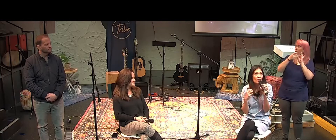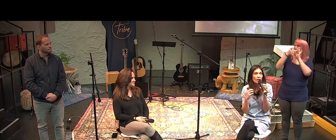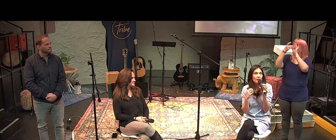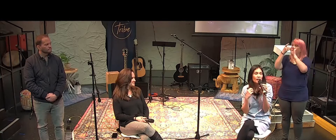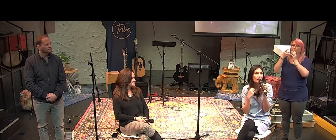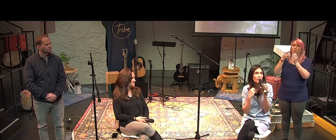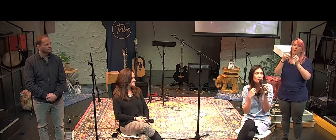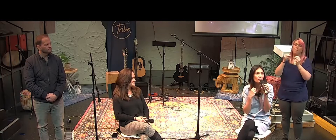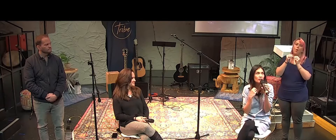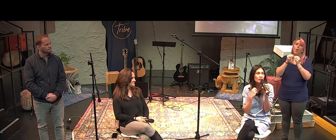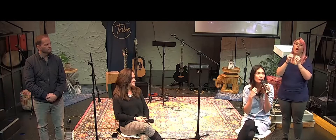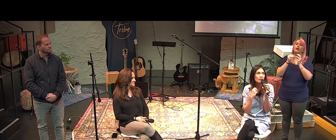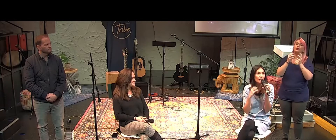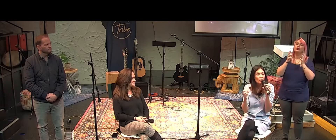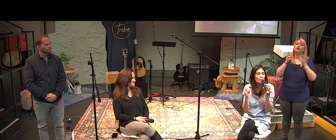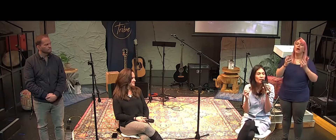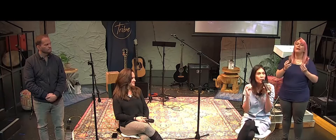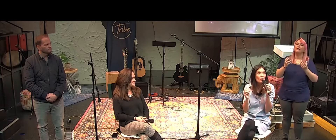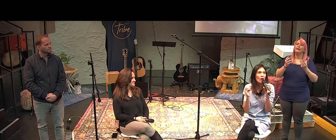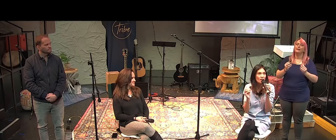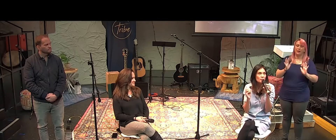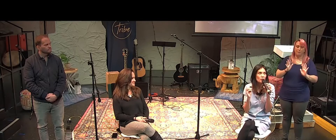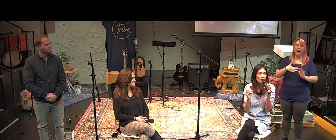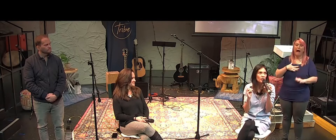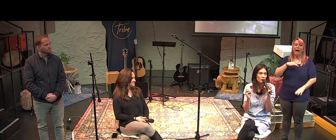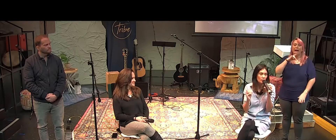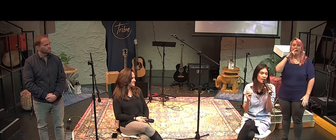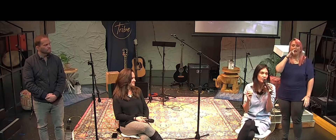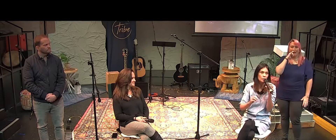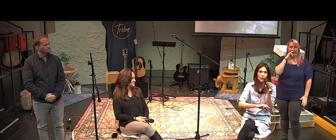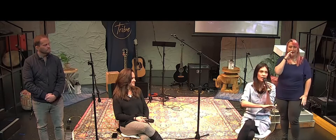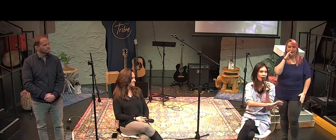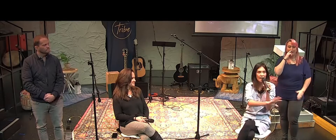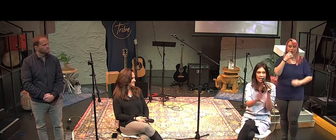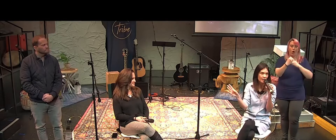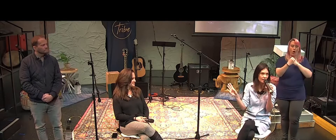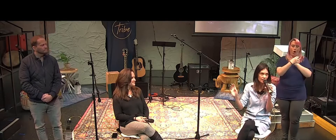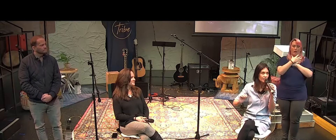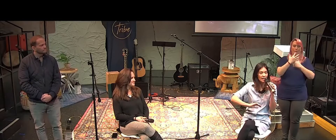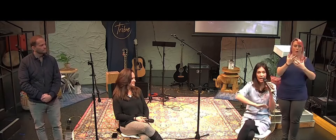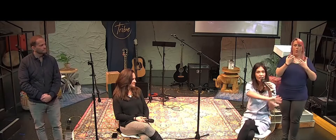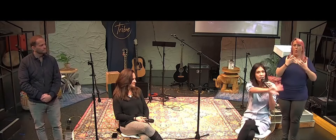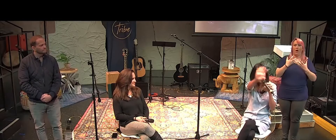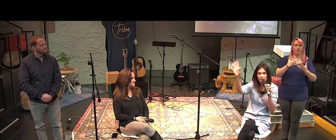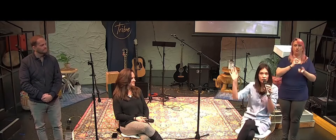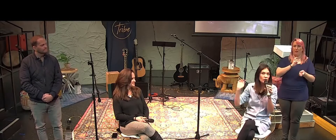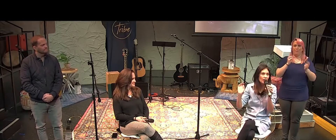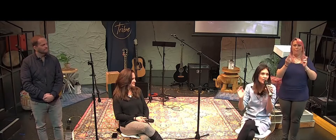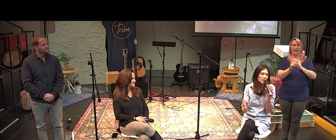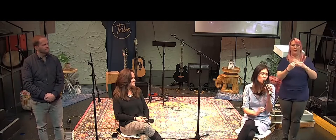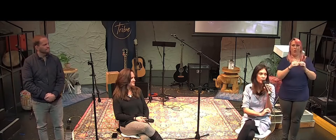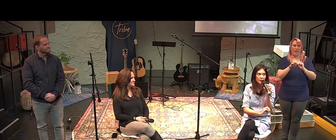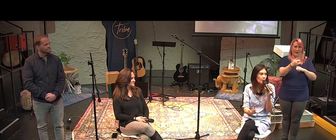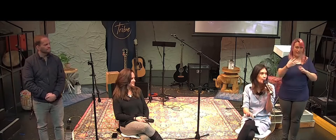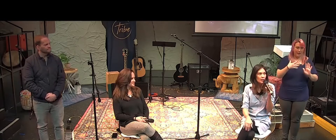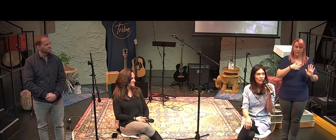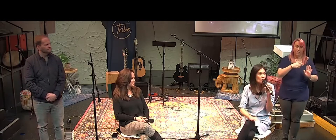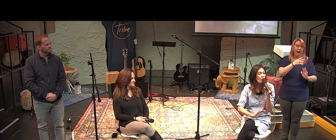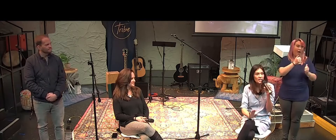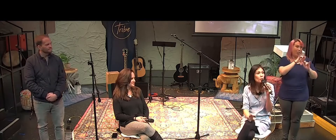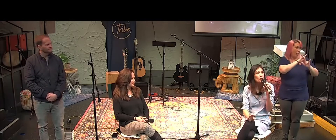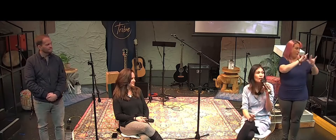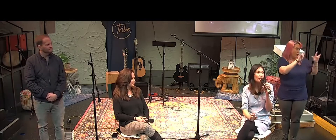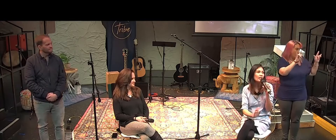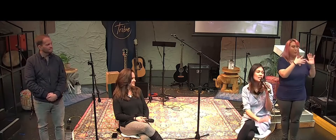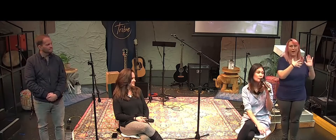really are like, they will cause me to want to repent more than anything. Like, I love all of you guys, but